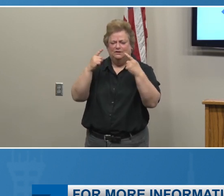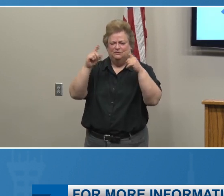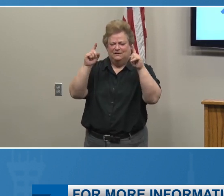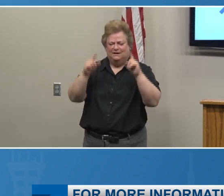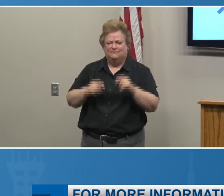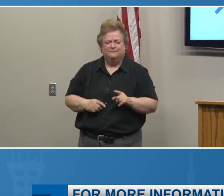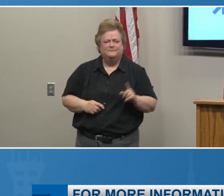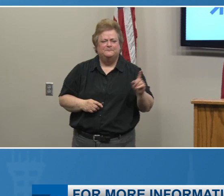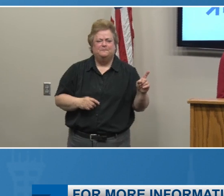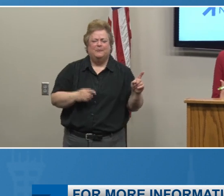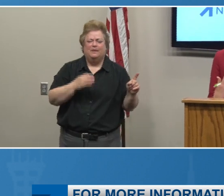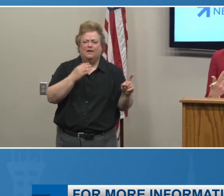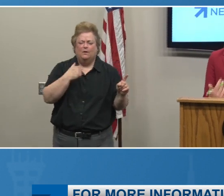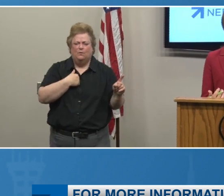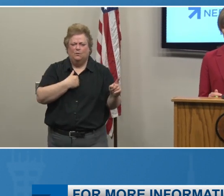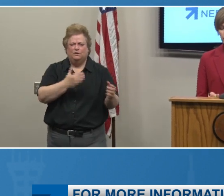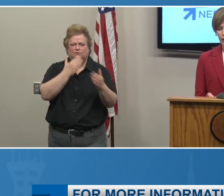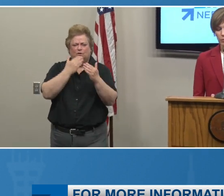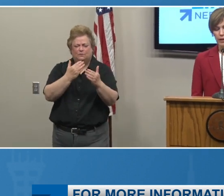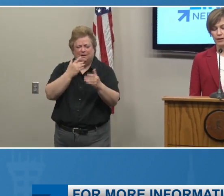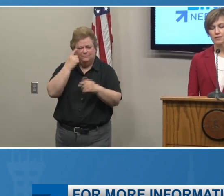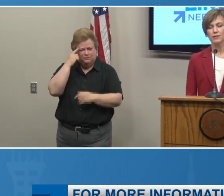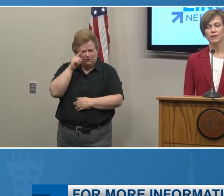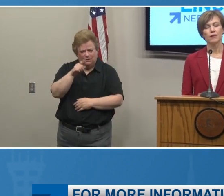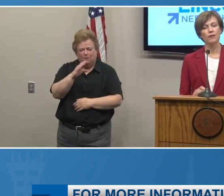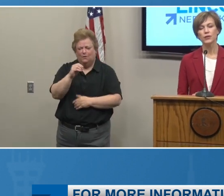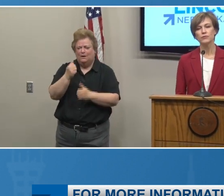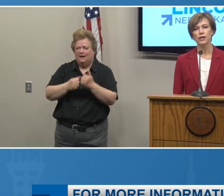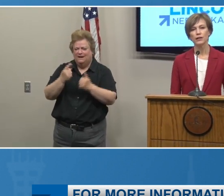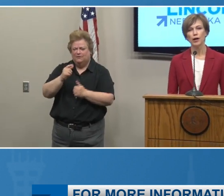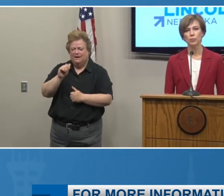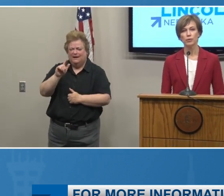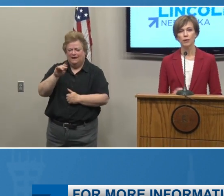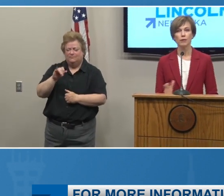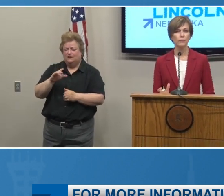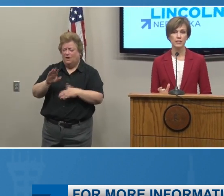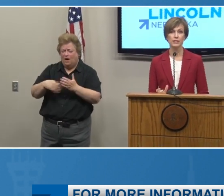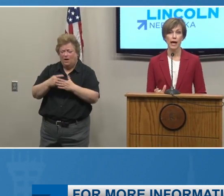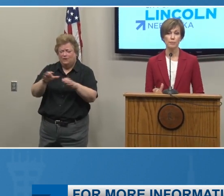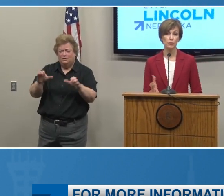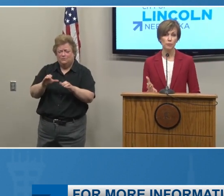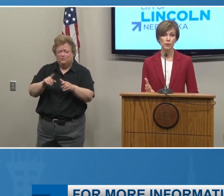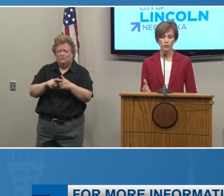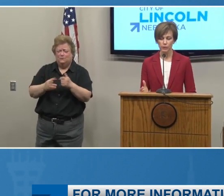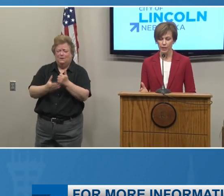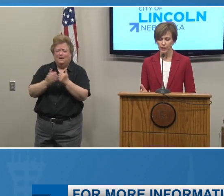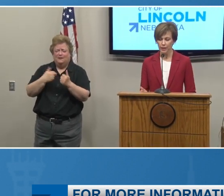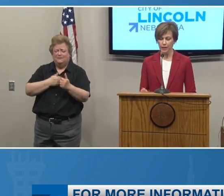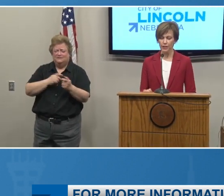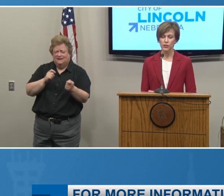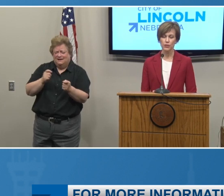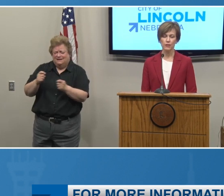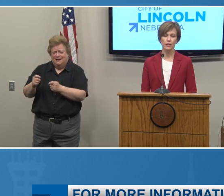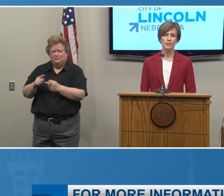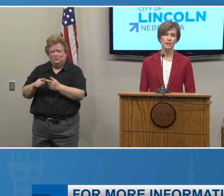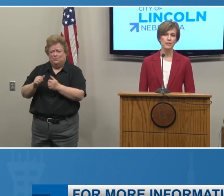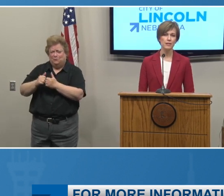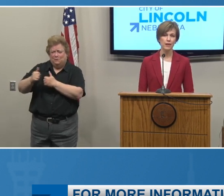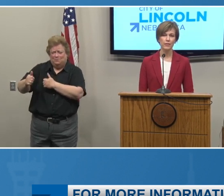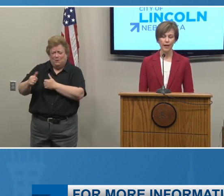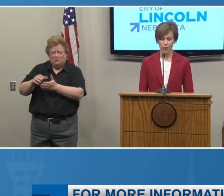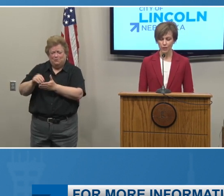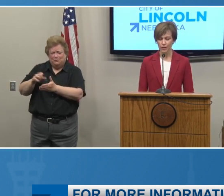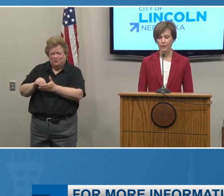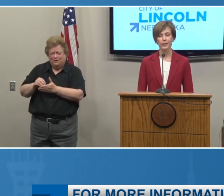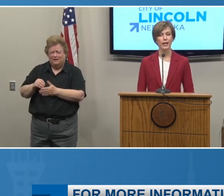much Junior so grateful to you and everyone at LPS and all that you've done to help all of us adapt to remote learning and ensure that our kids